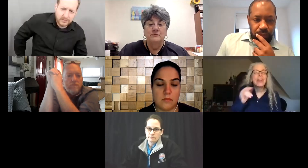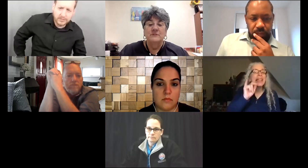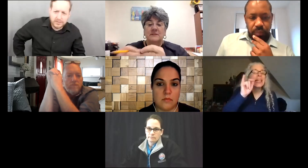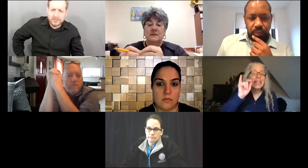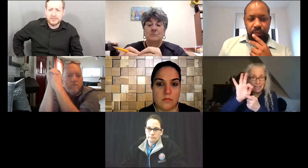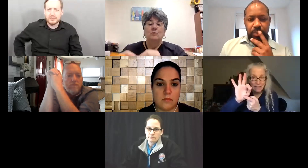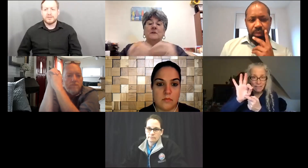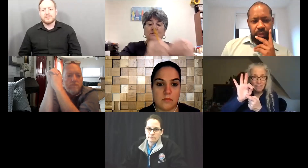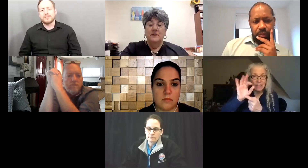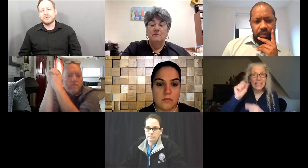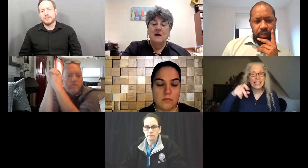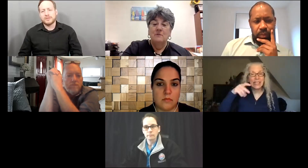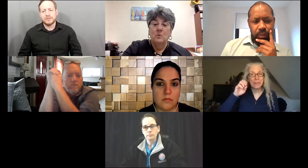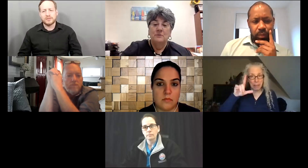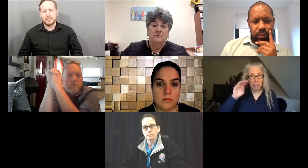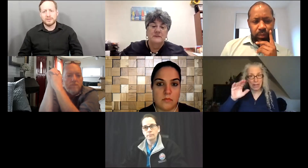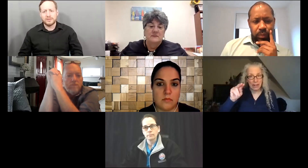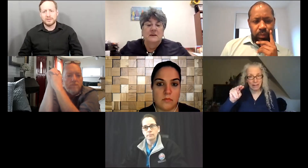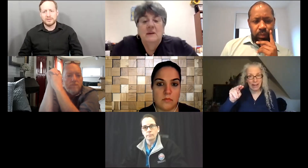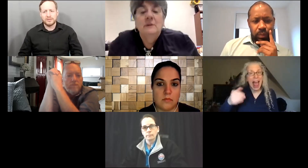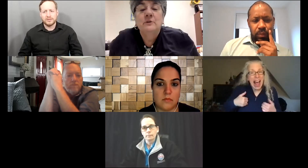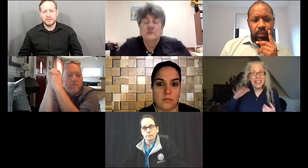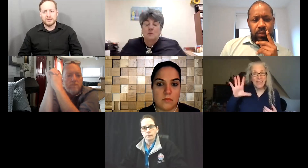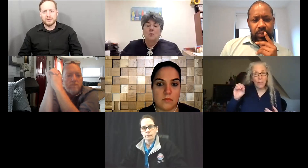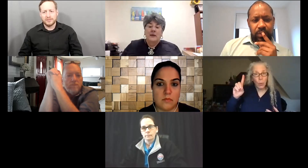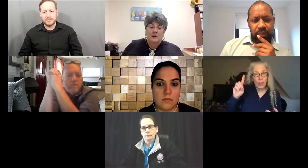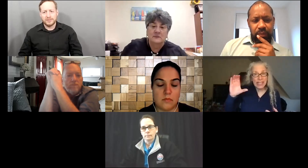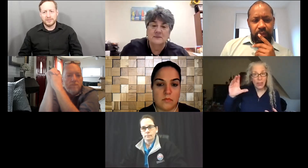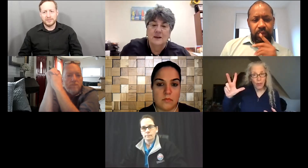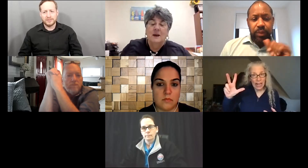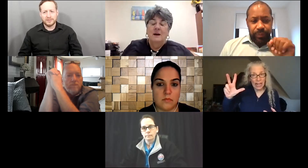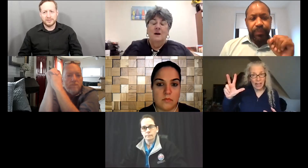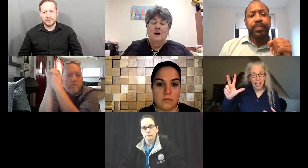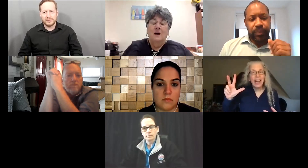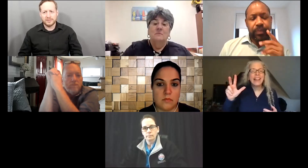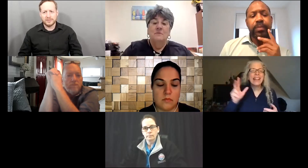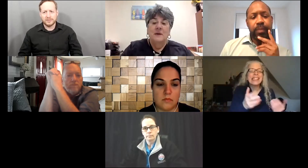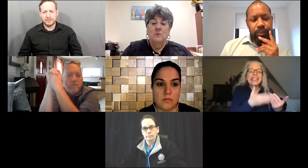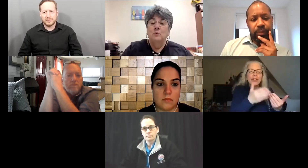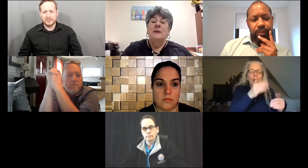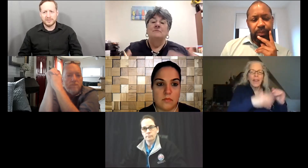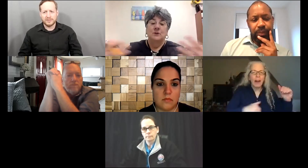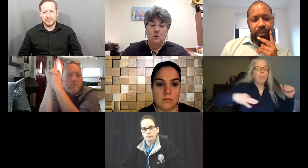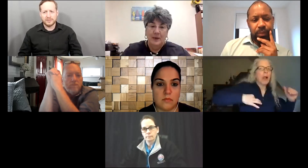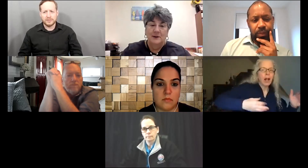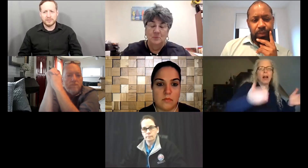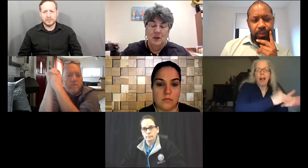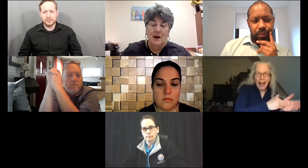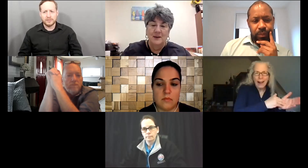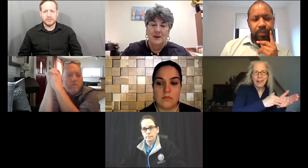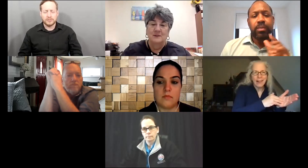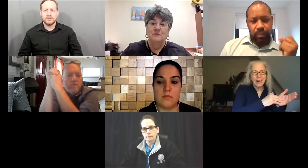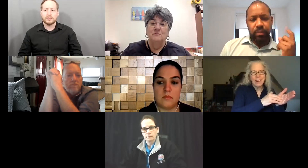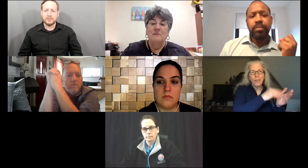were interested in moving their 5013C to someone else, then we wouldn't have to go ahead and